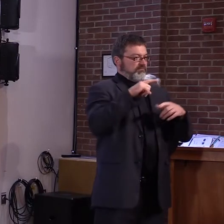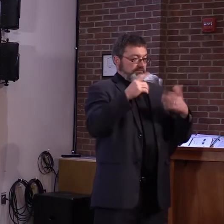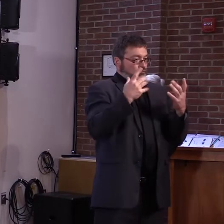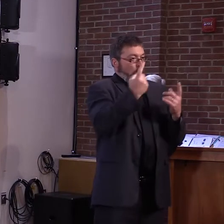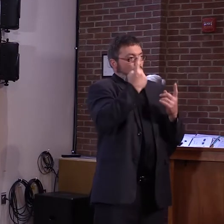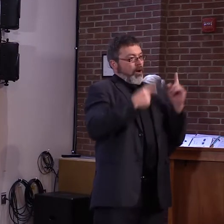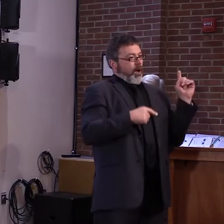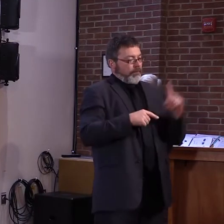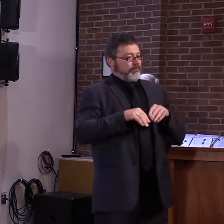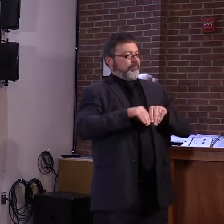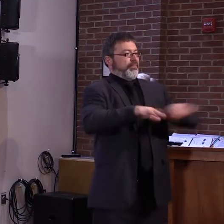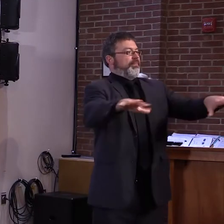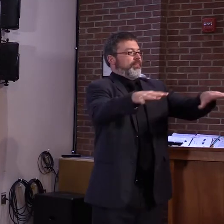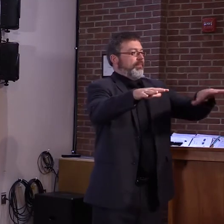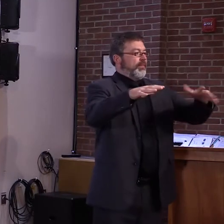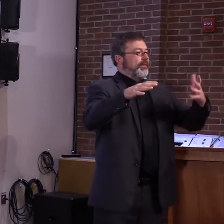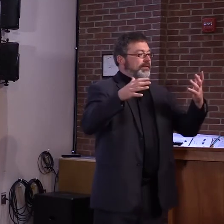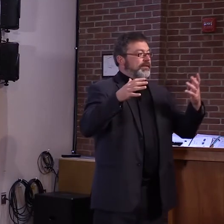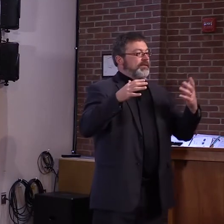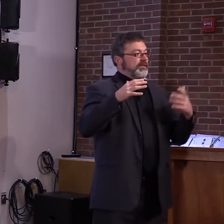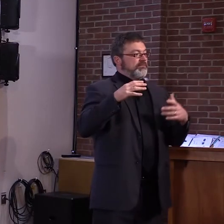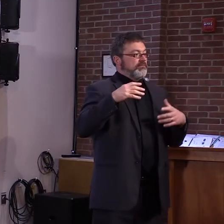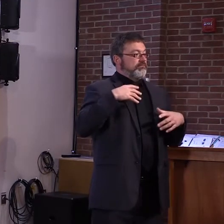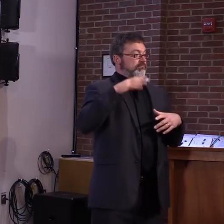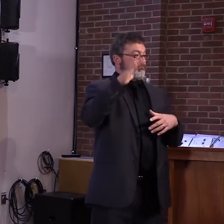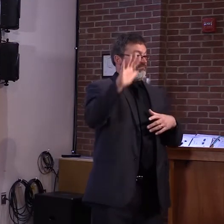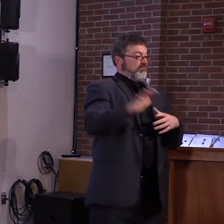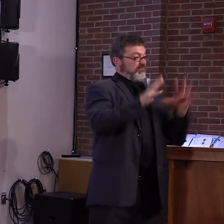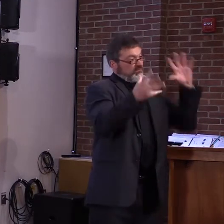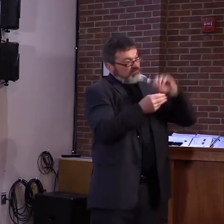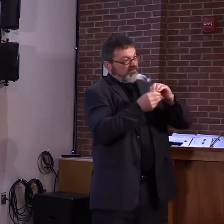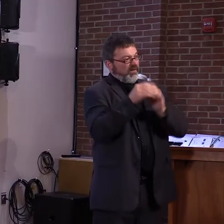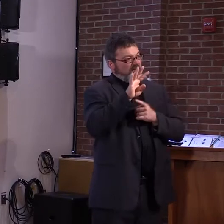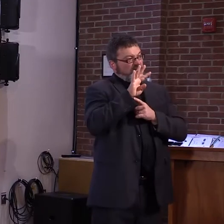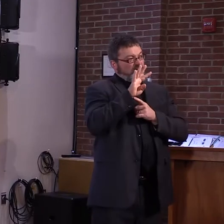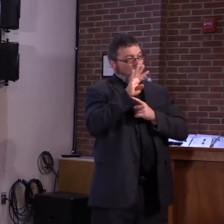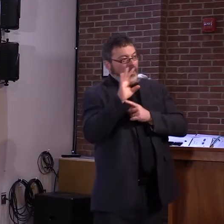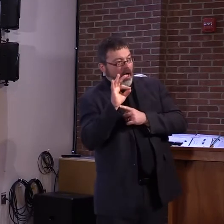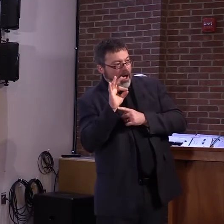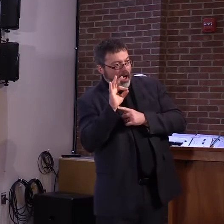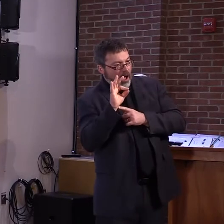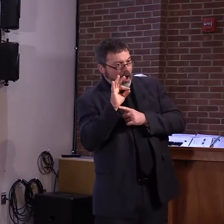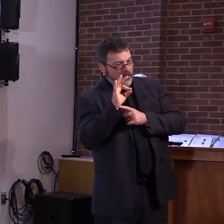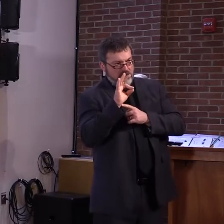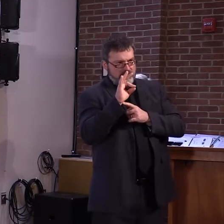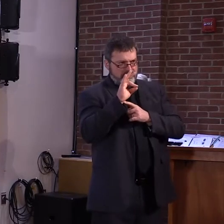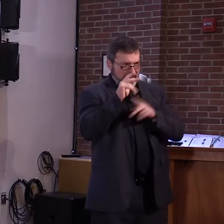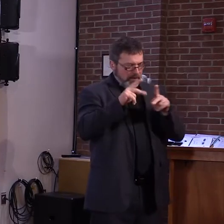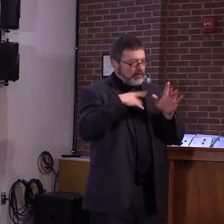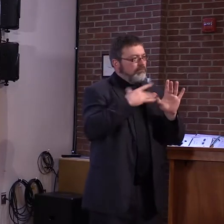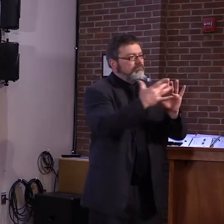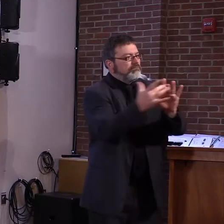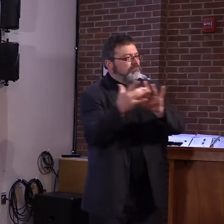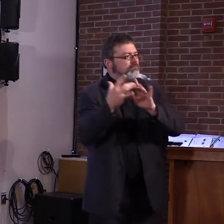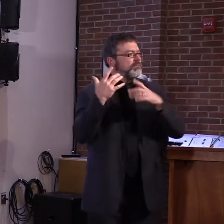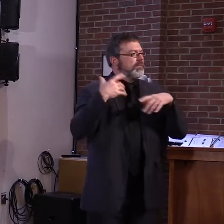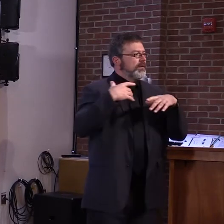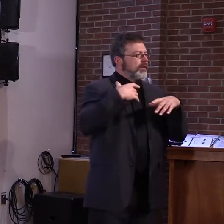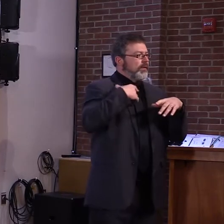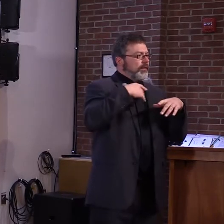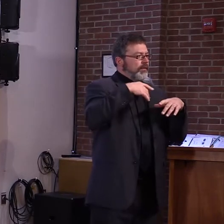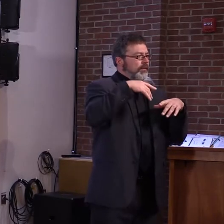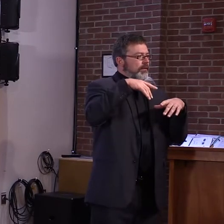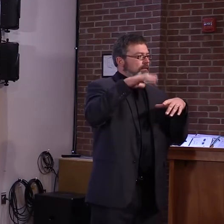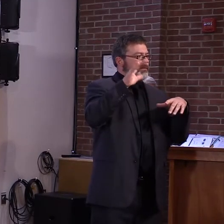49 guests, we have reached 34. 15 of them are out-of-state residents, and we've notified their home state health